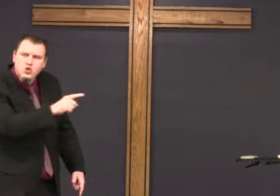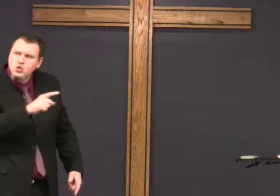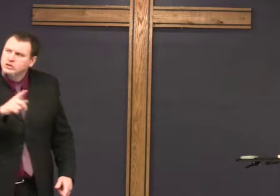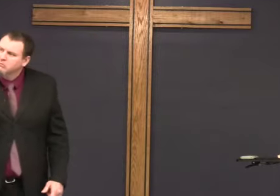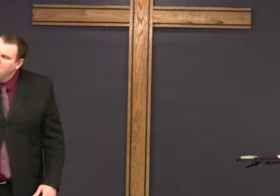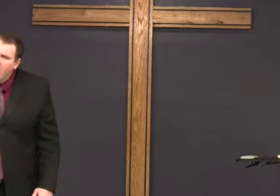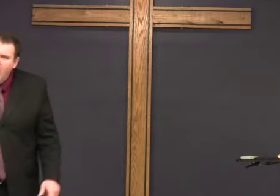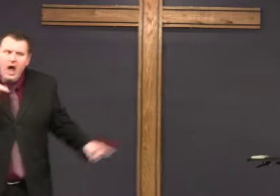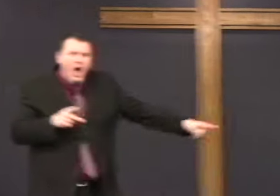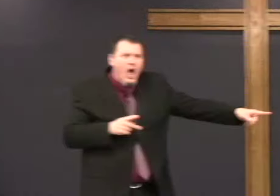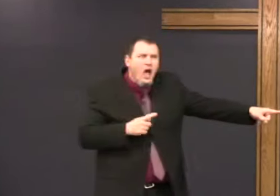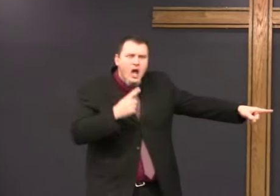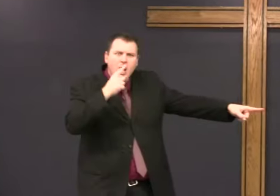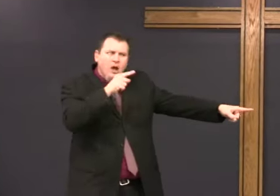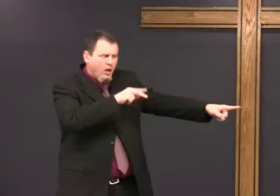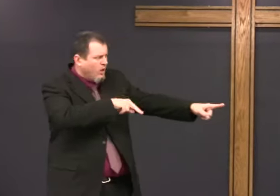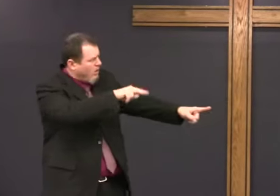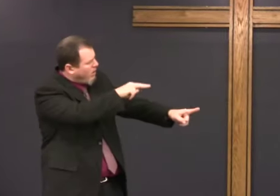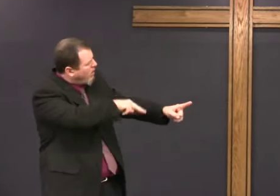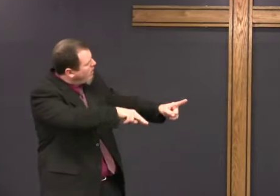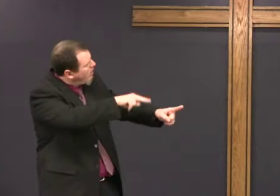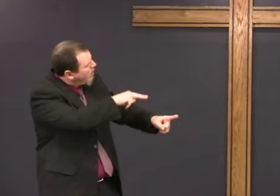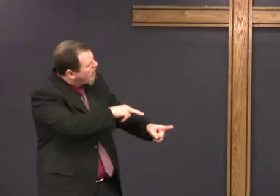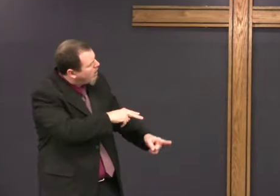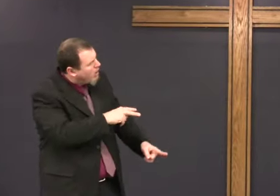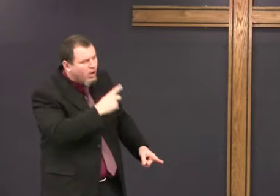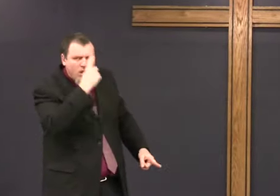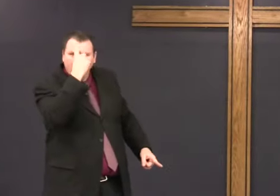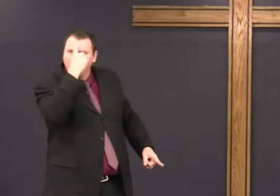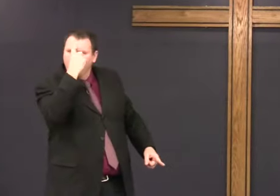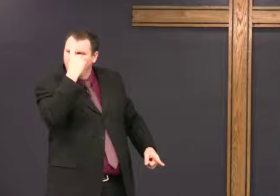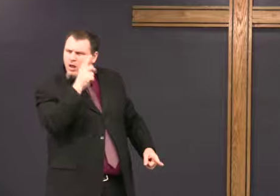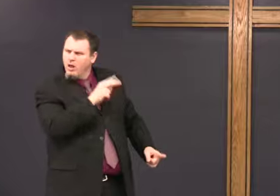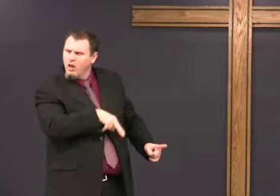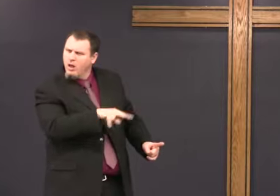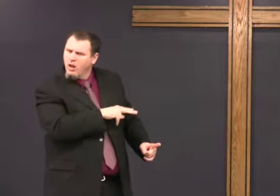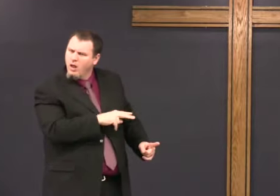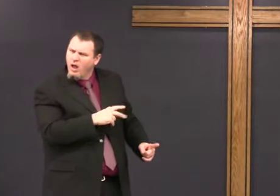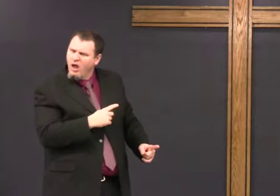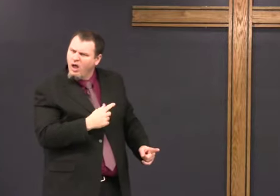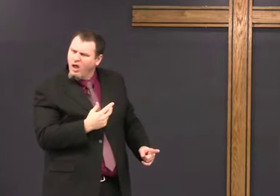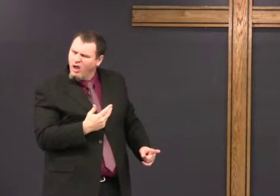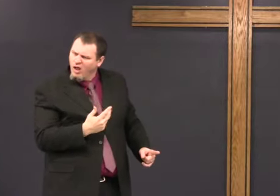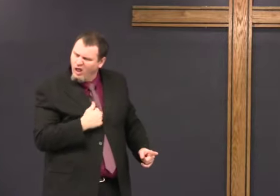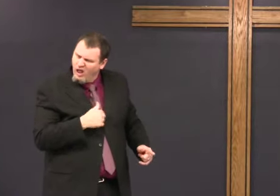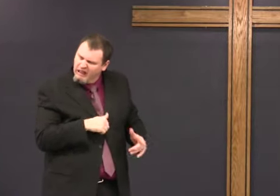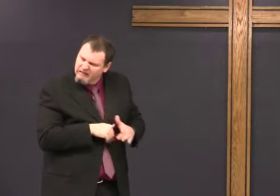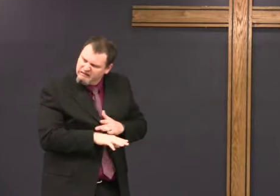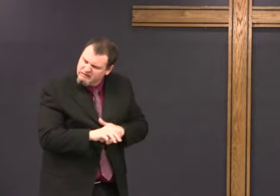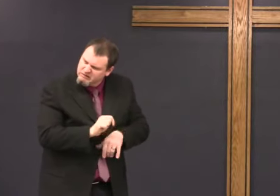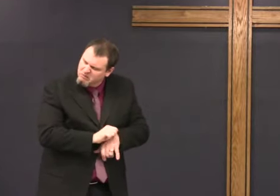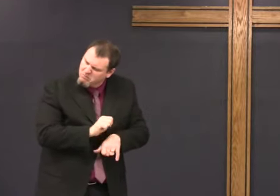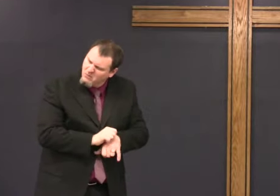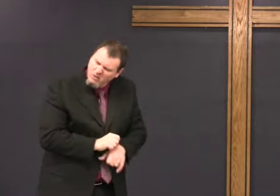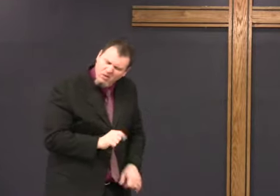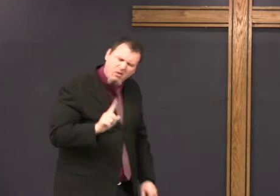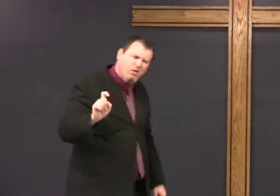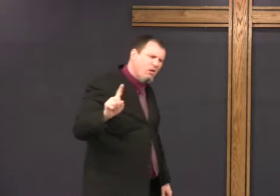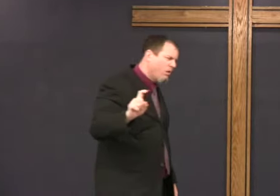the temple and let's stay safe there." And so Nehemiah looks at him and is like all of a sudden suspicious of, "Are